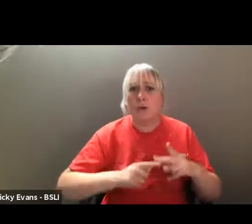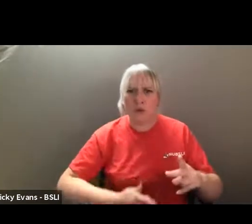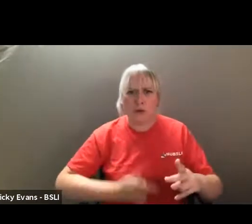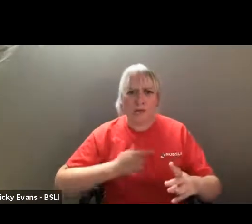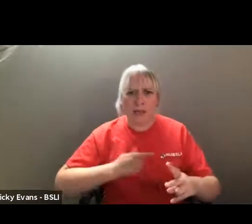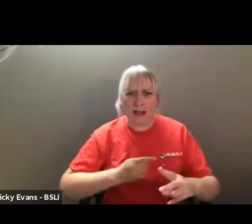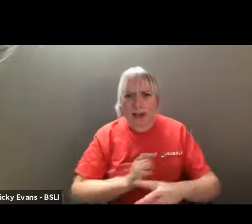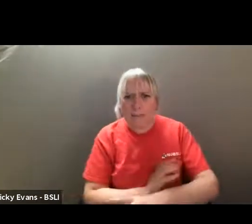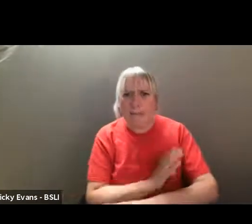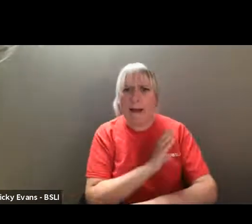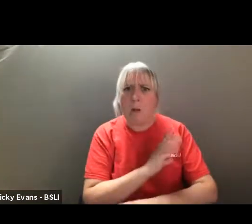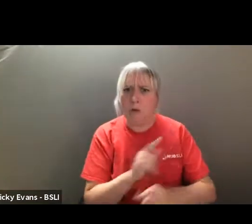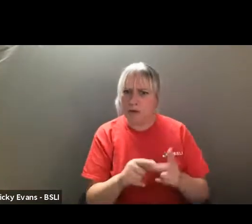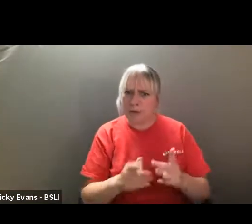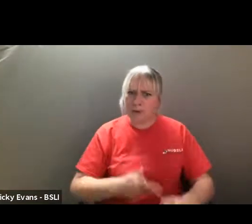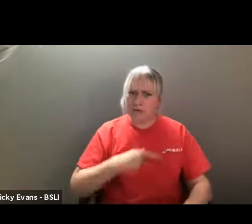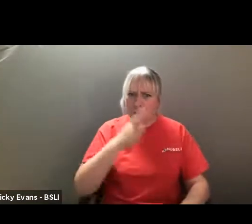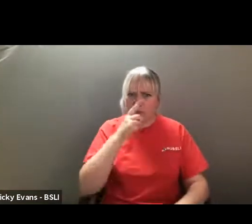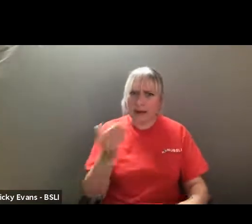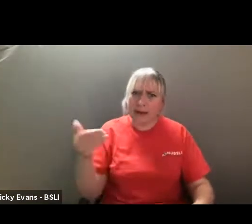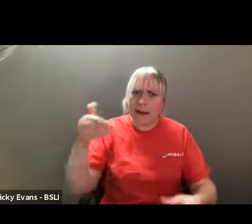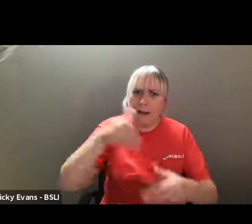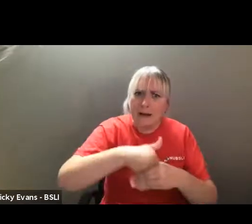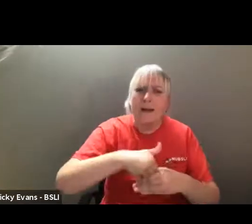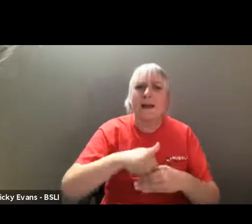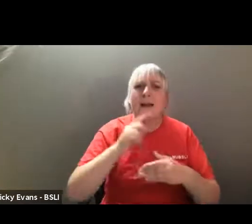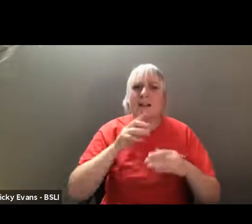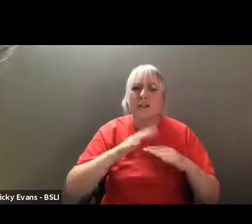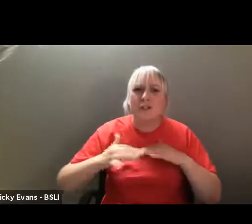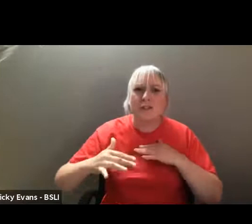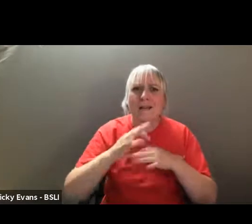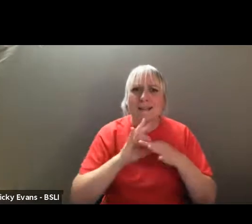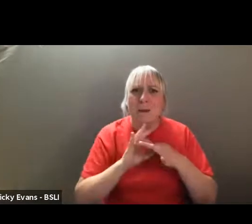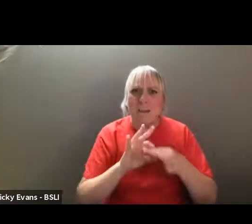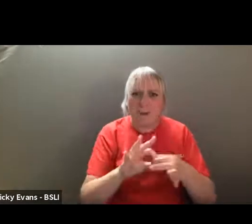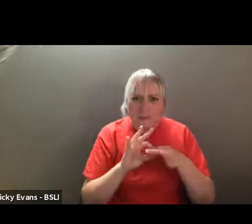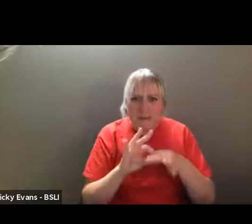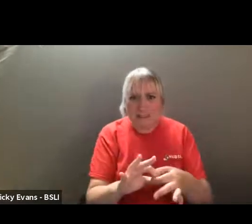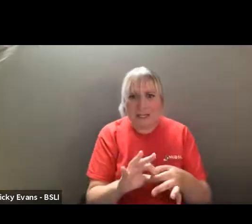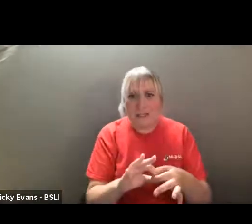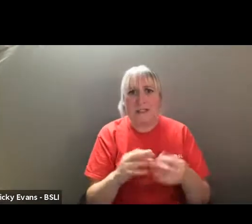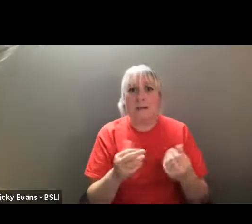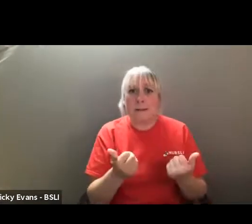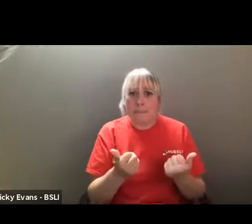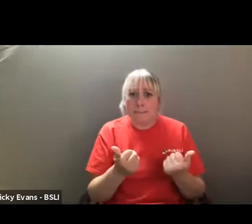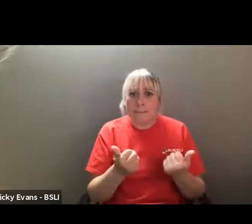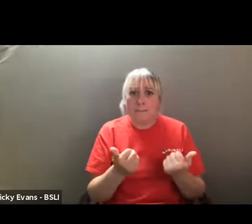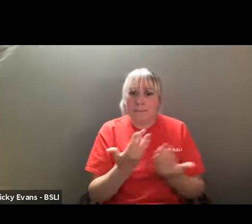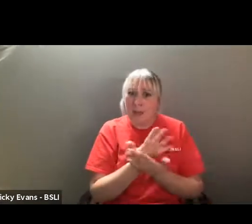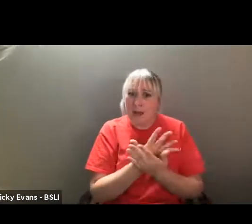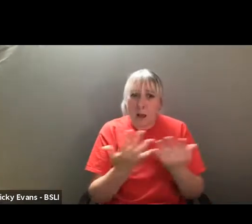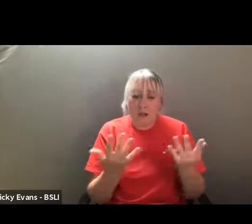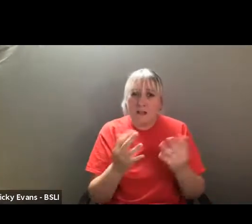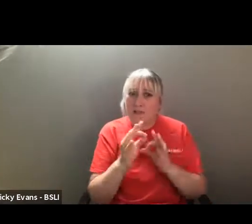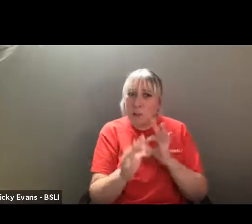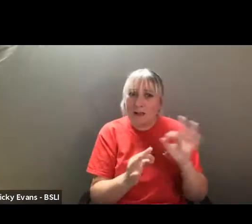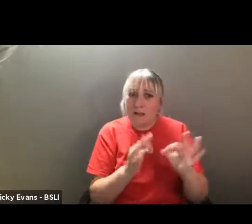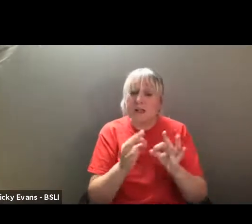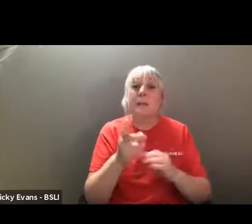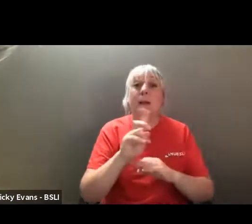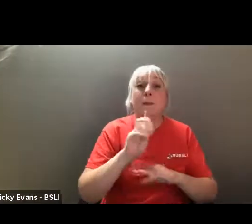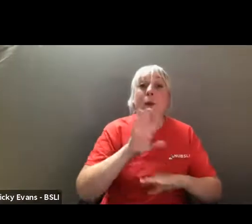the ability to participate in society, and so on and so forth? And in all the subjective questions, the people who got the basic